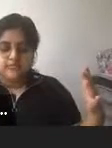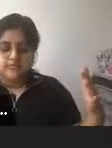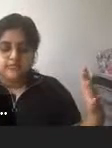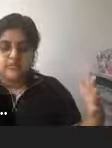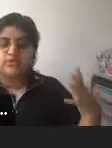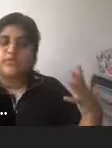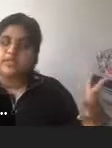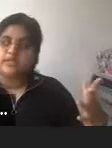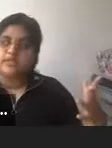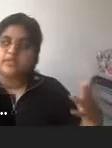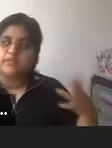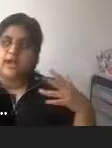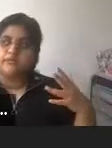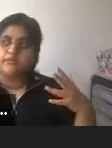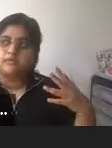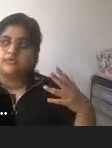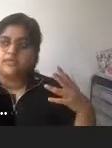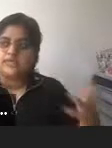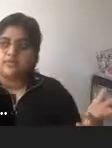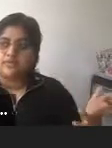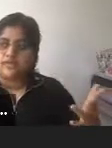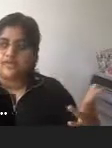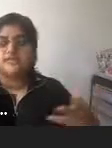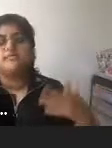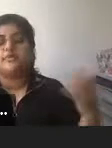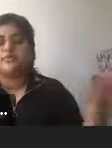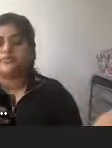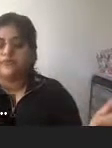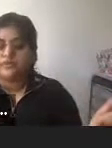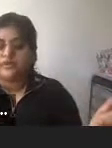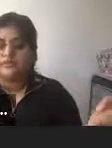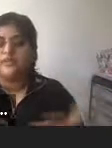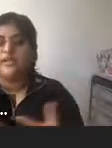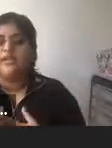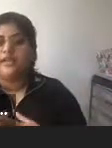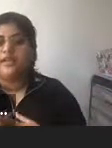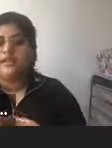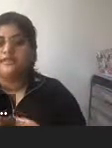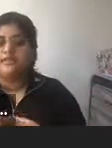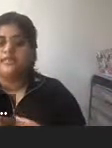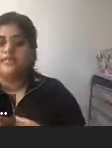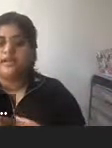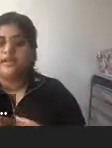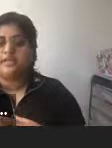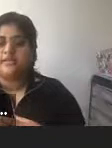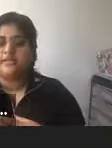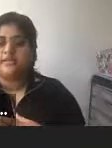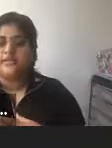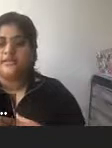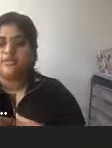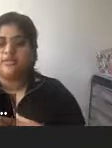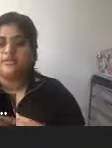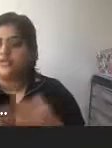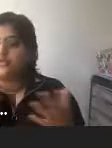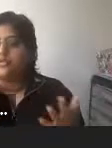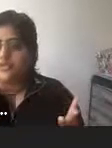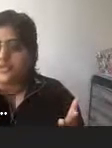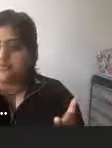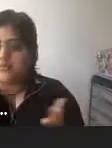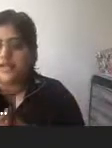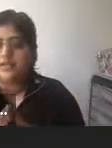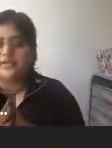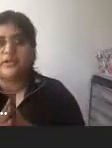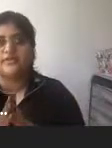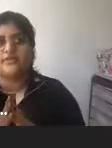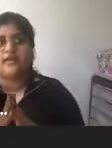like we need a platform for disabled artists to be able to perform. And I think that that'll be like a really cool